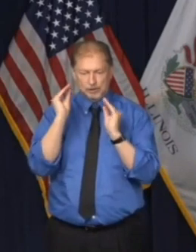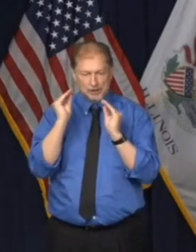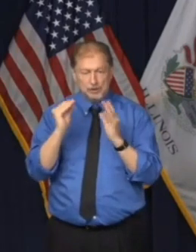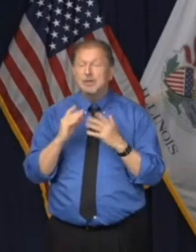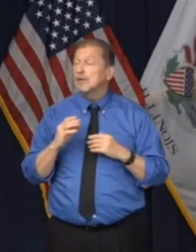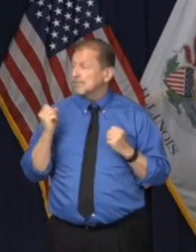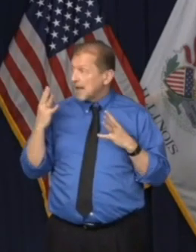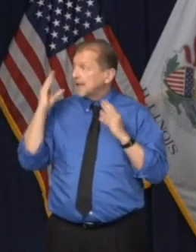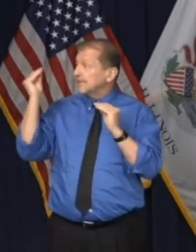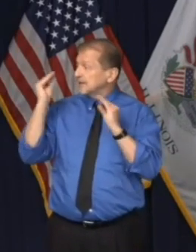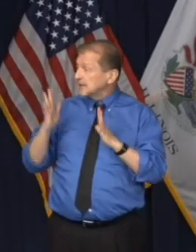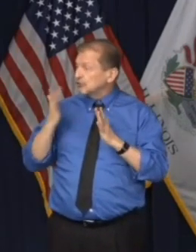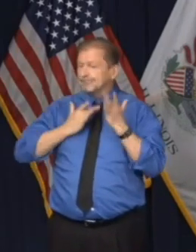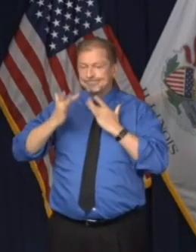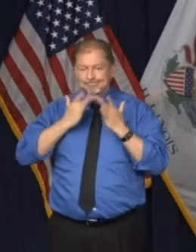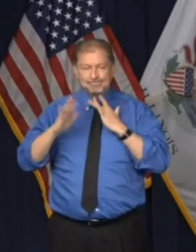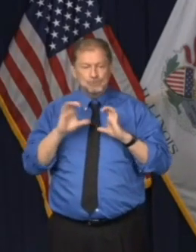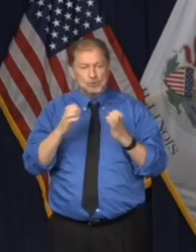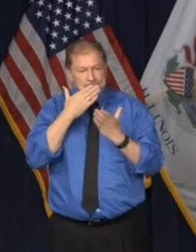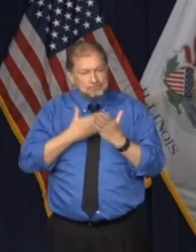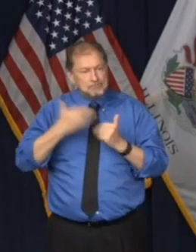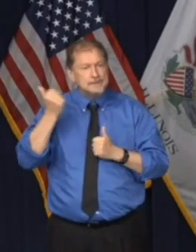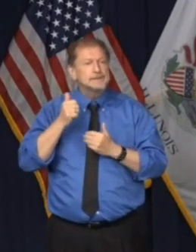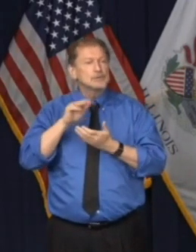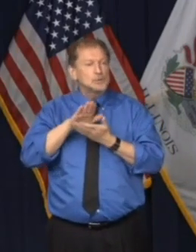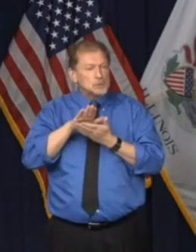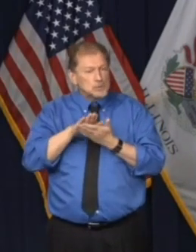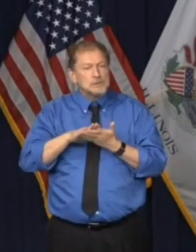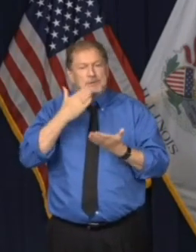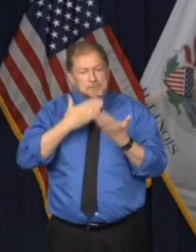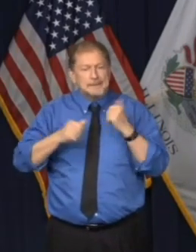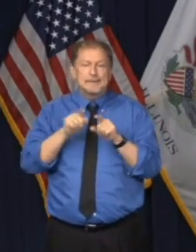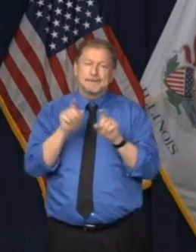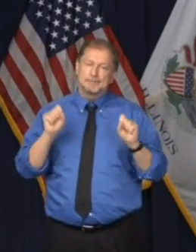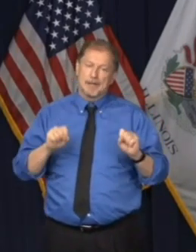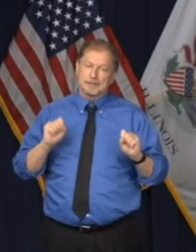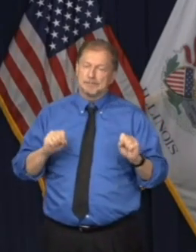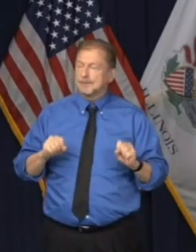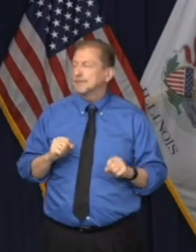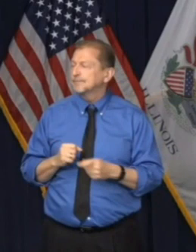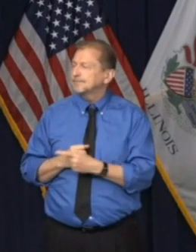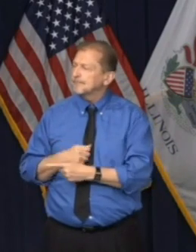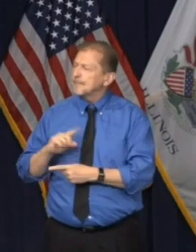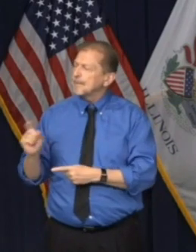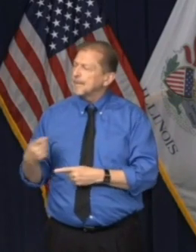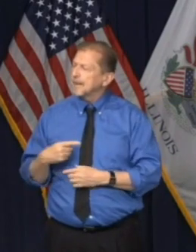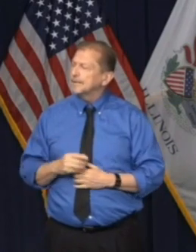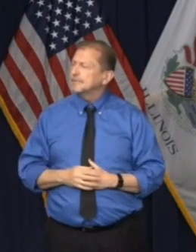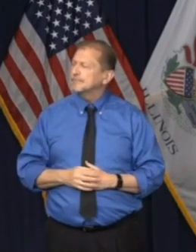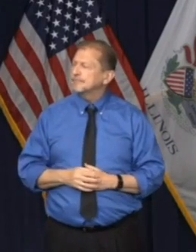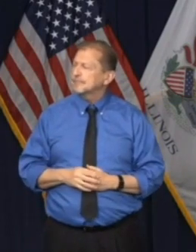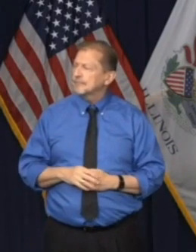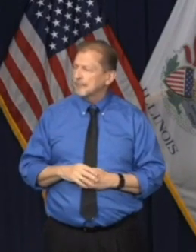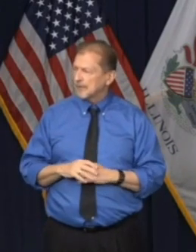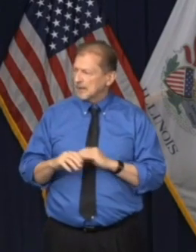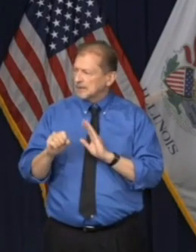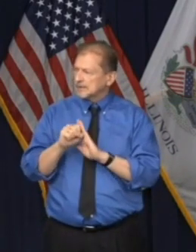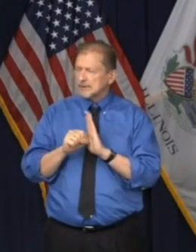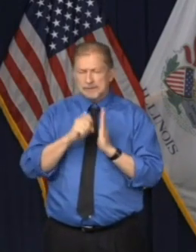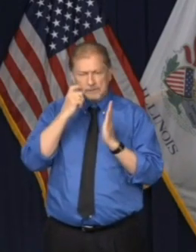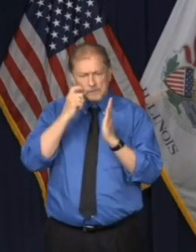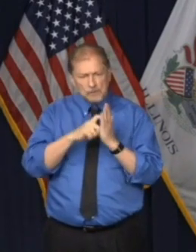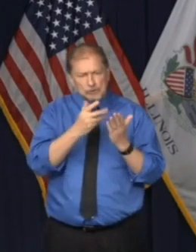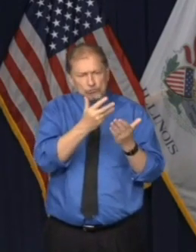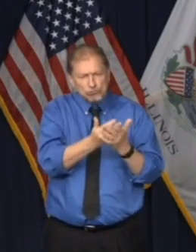are managing it, and frankly, quite well, given all the circumstances. Molly Parker at the Southern Illinoisan, is the state tracking outbreaks at county jails